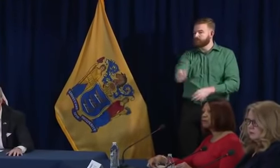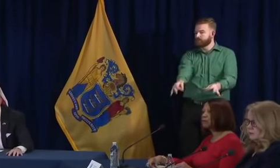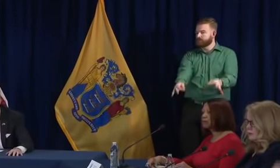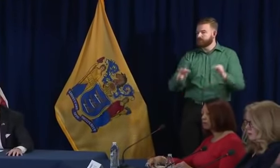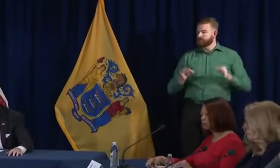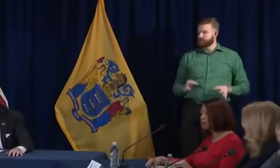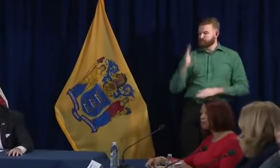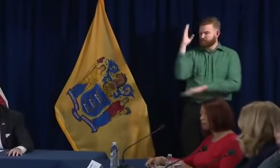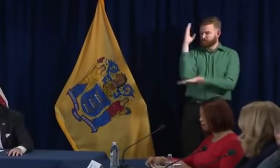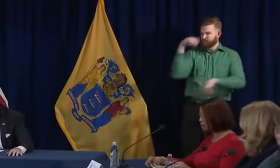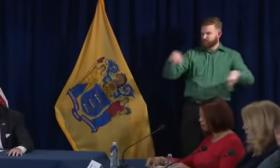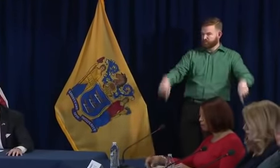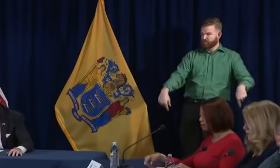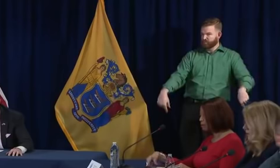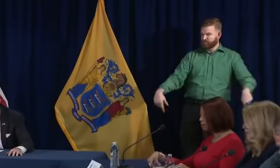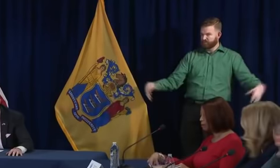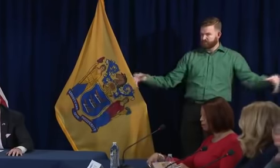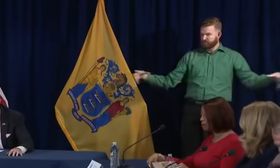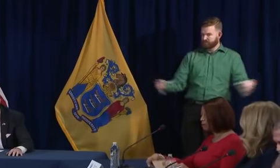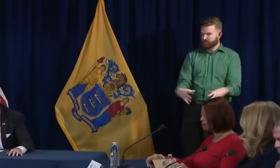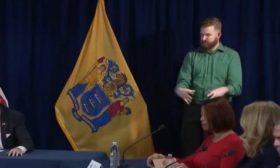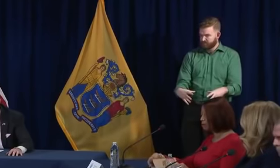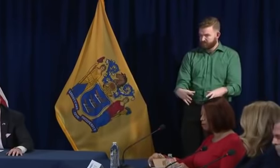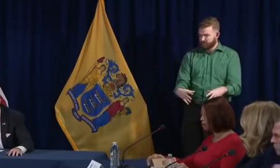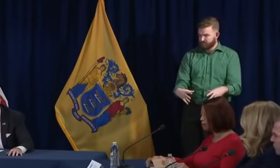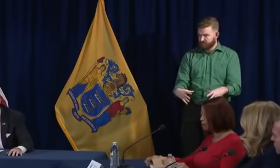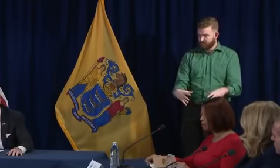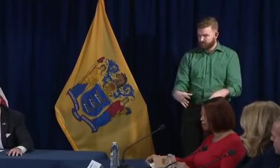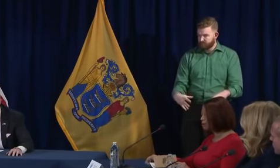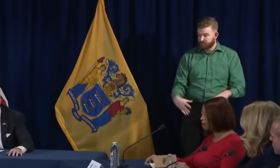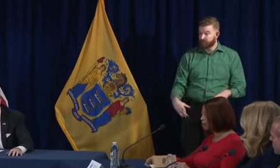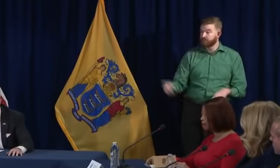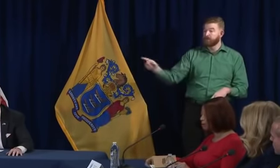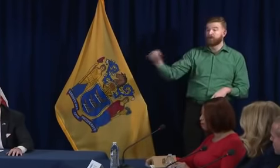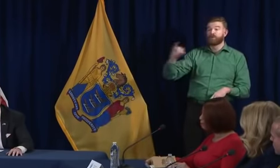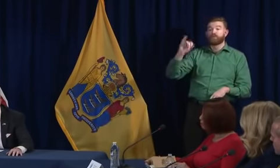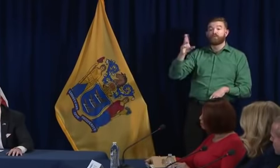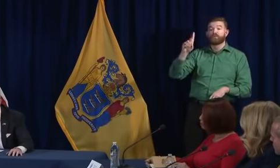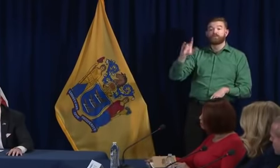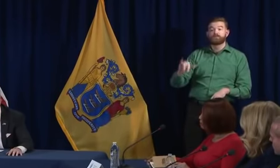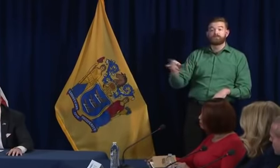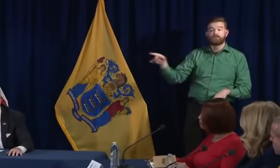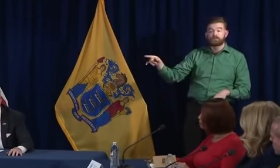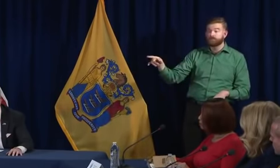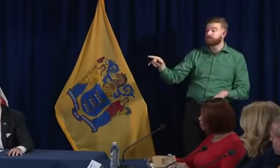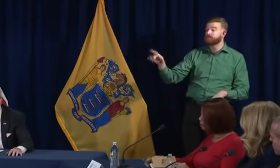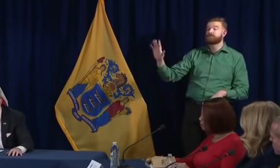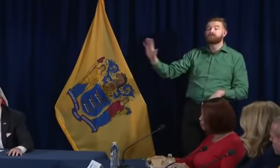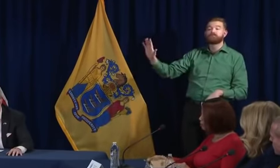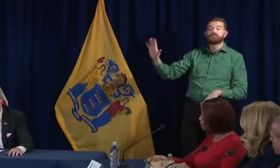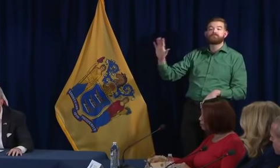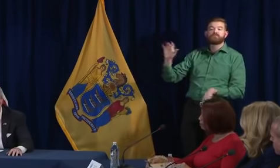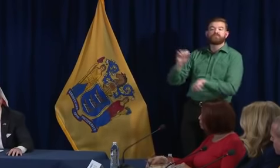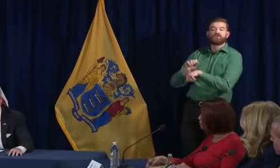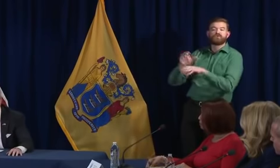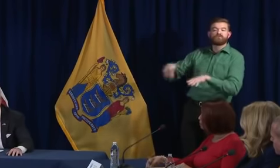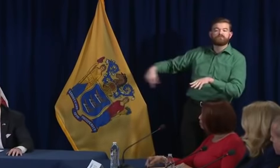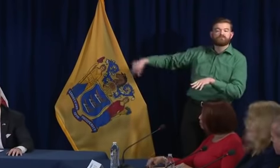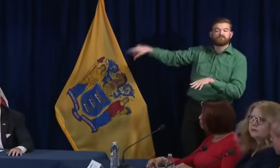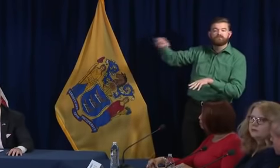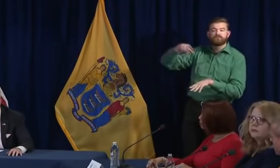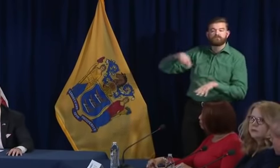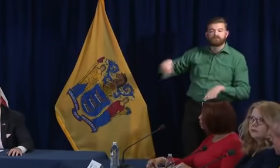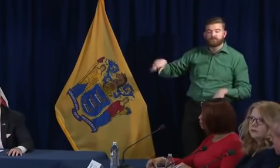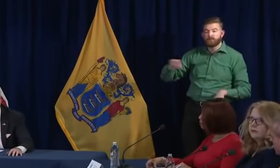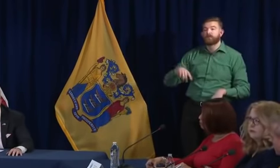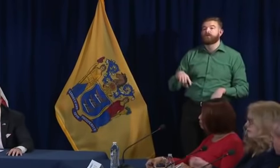here? Again, on behalf of Judy and her colleagues, forgive us that by doing it at noon cuts into the time that